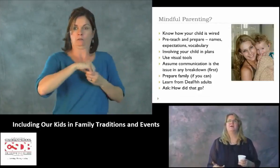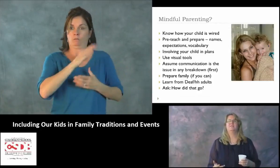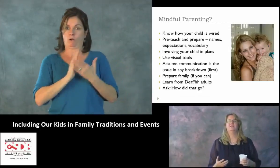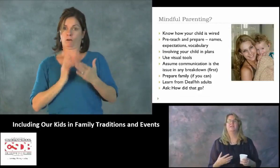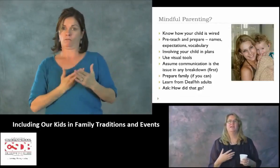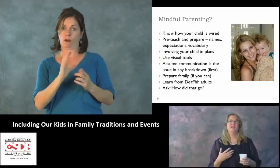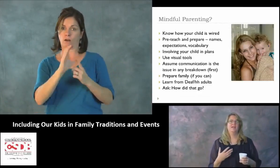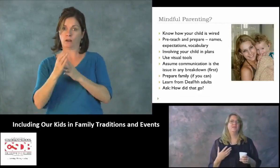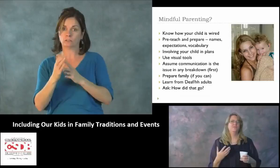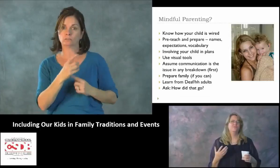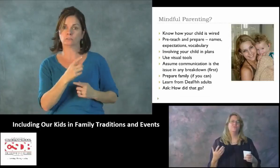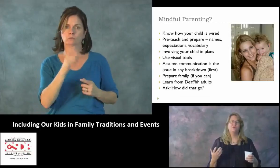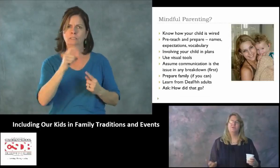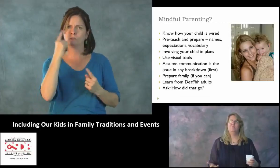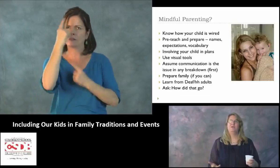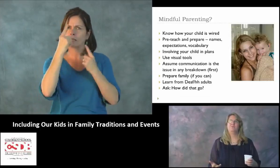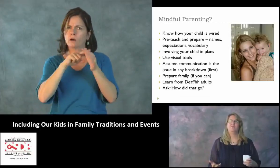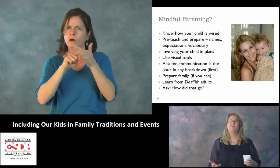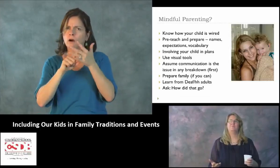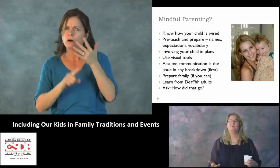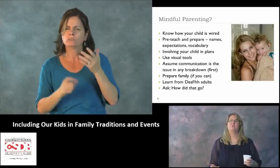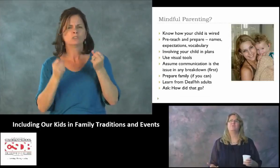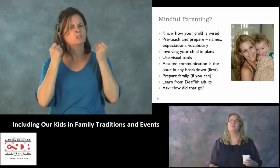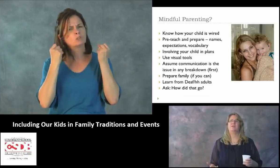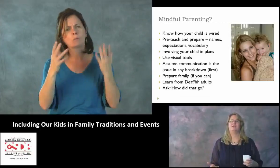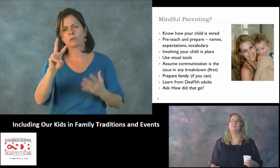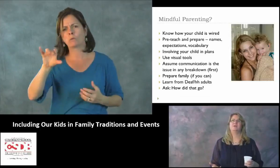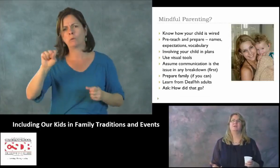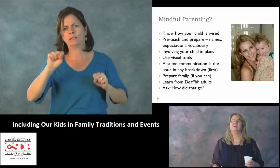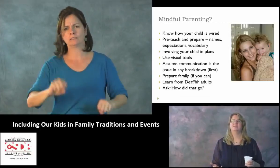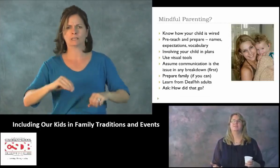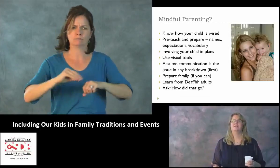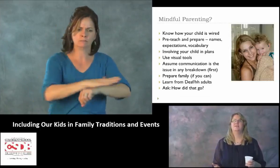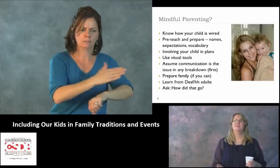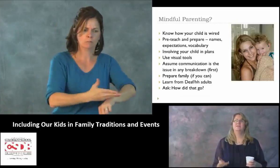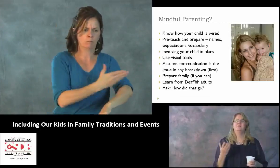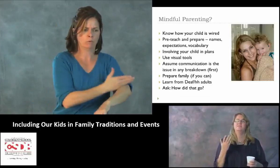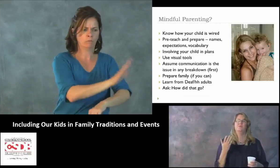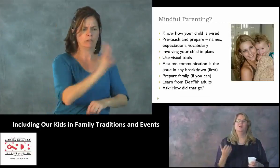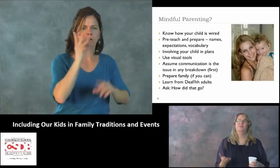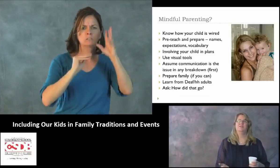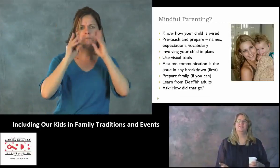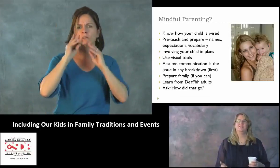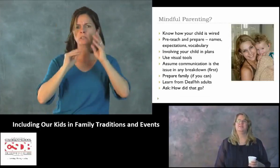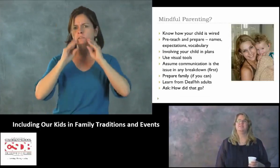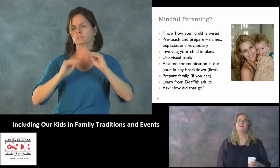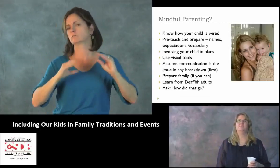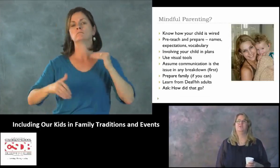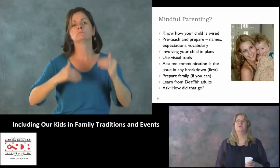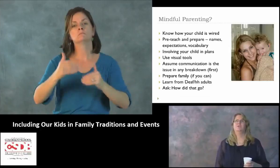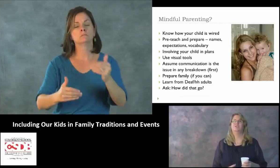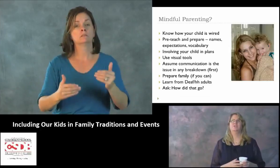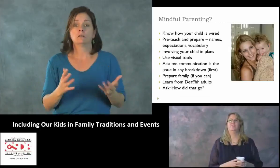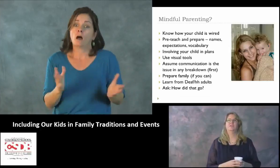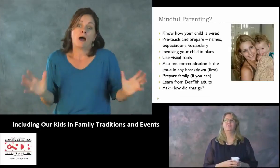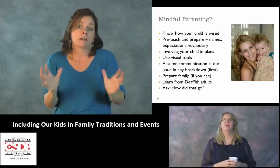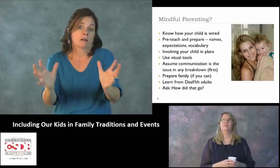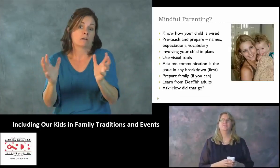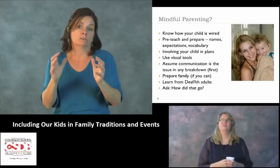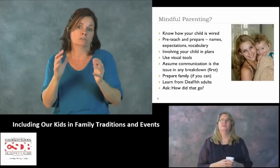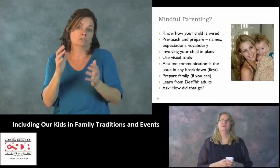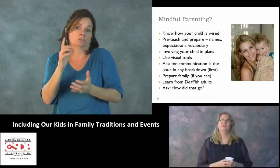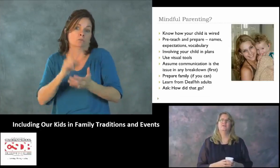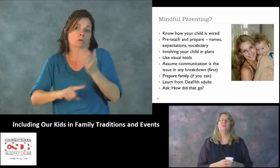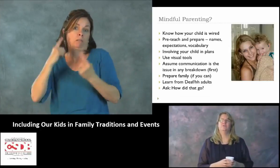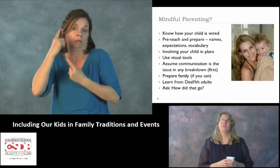think about. There's so many ways we can improve their experience. So all of these things I would encourage you to think